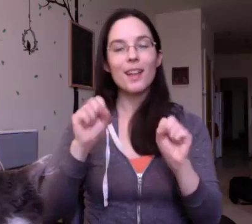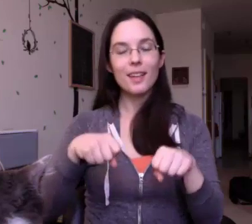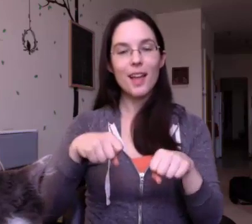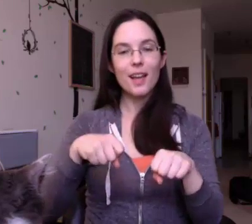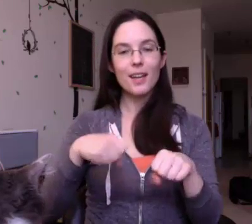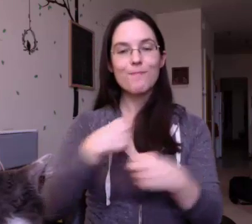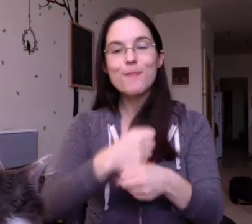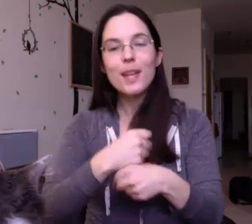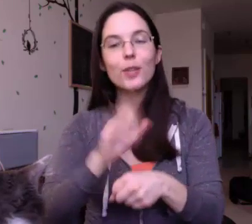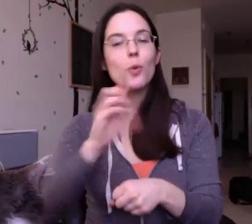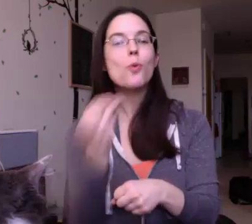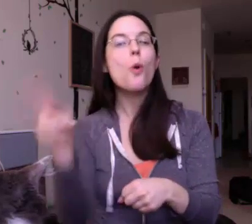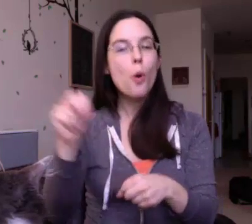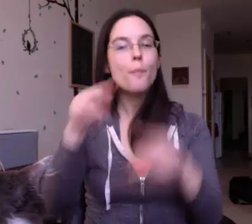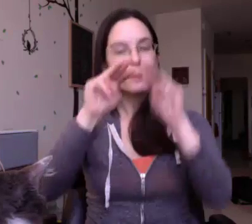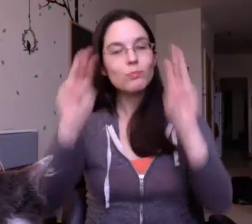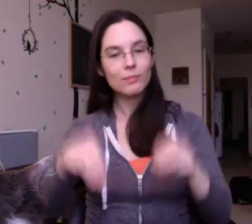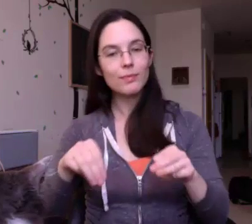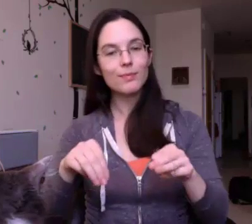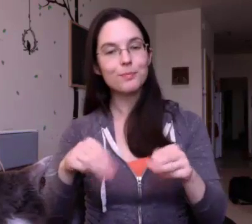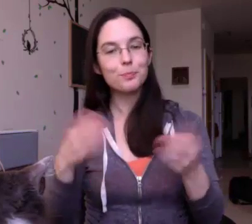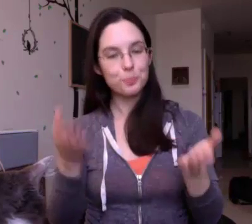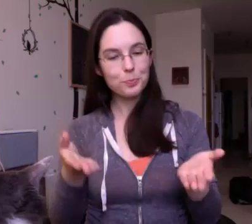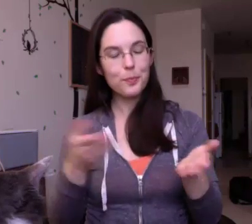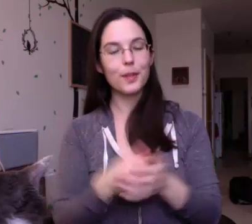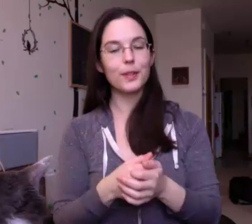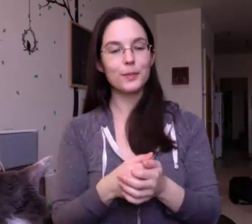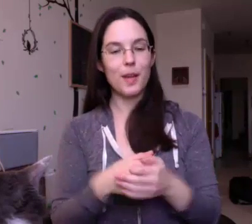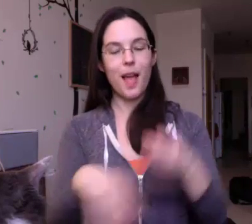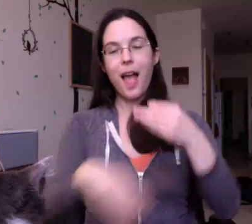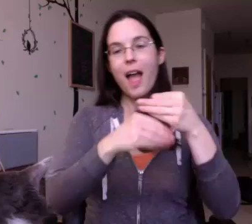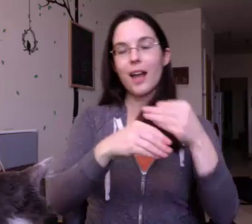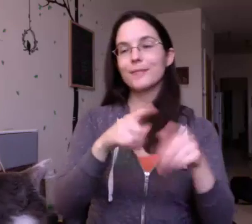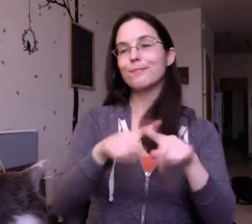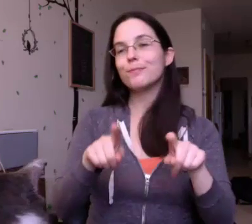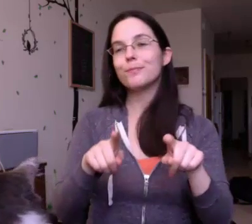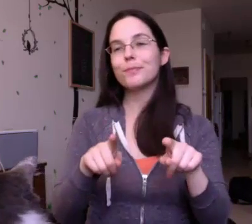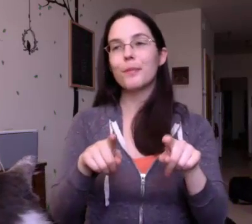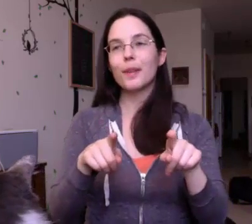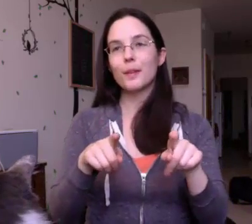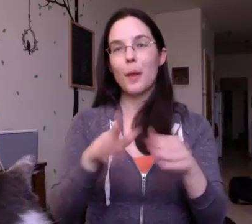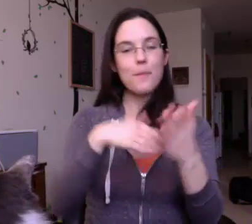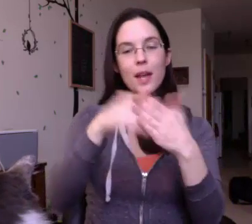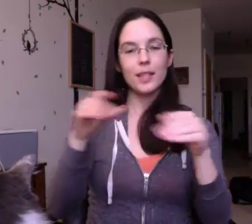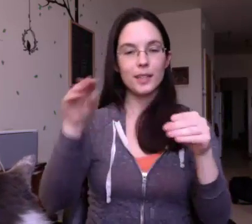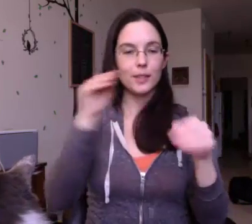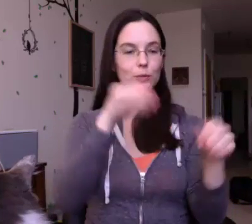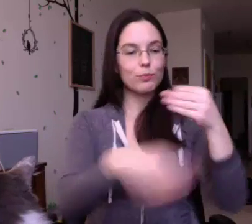images. Very simply, you go in, and I've created this called the power of Zoom. You can just zoom around. This is the ambassadors